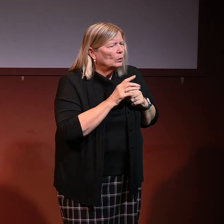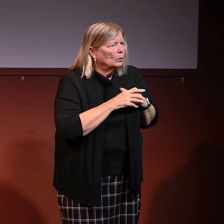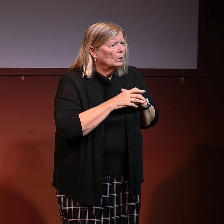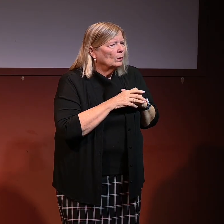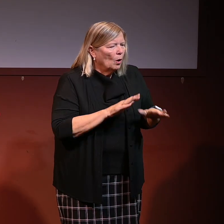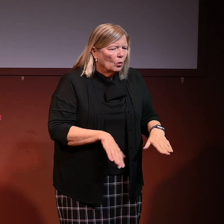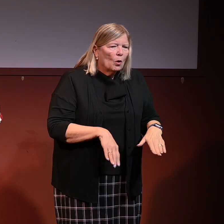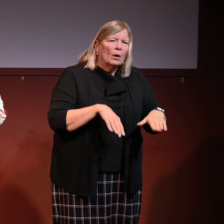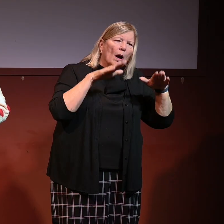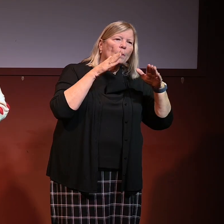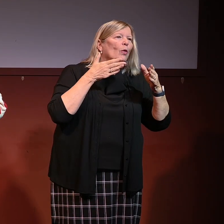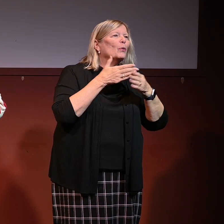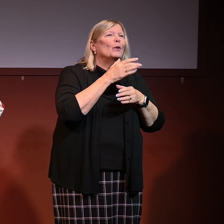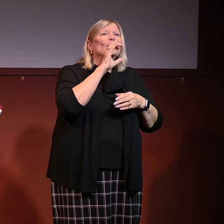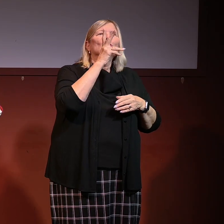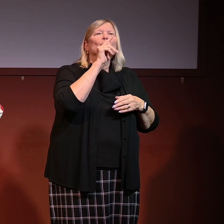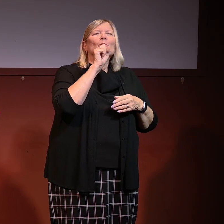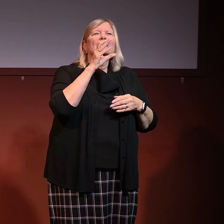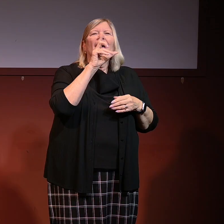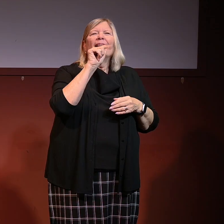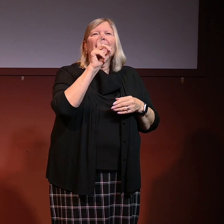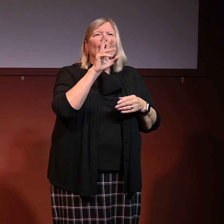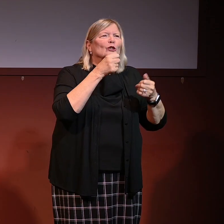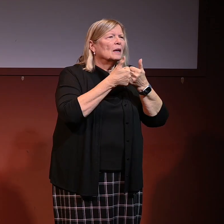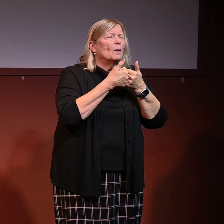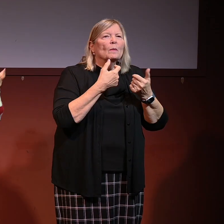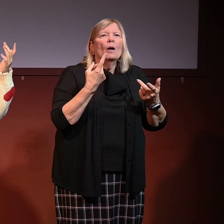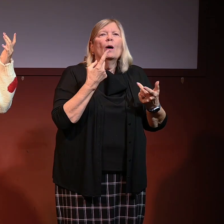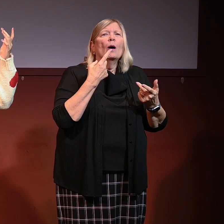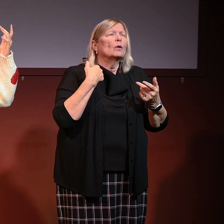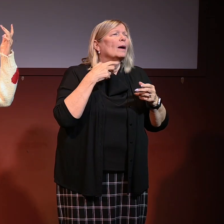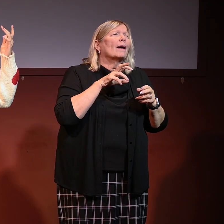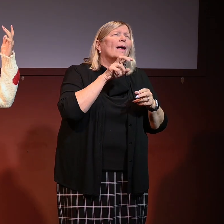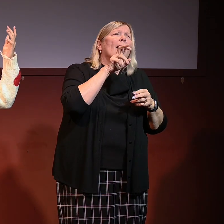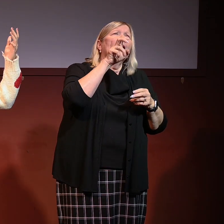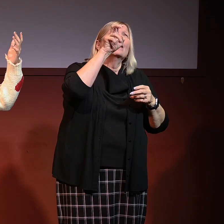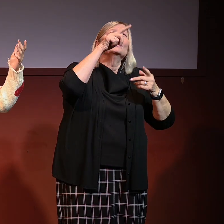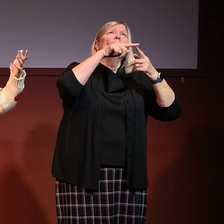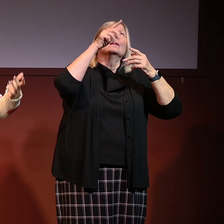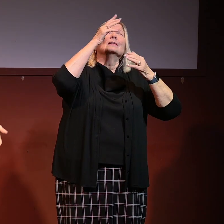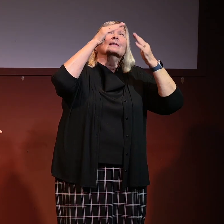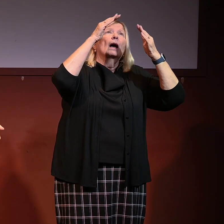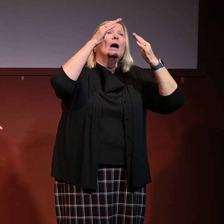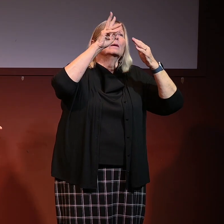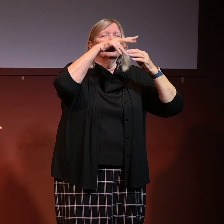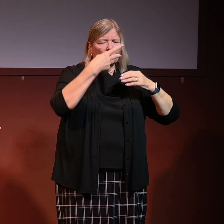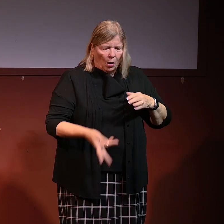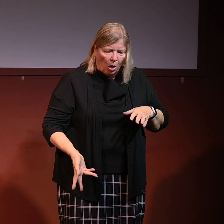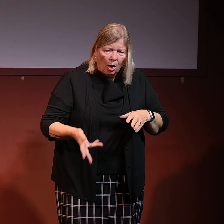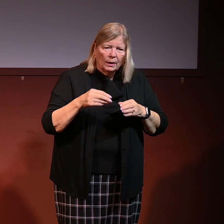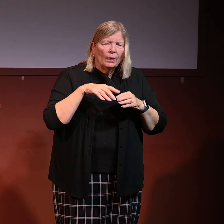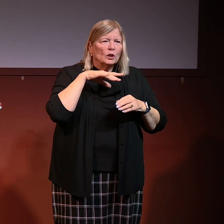Growing up through chutes and ladders, we always seem displaced, climbing up to the sky only to fall in the